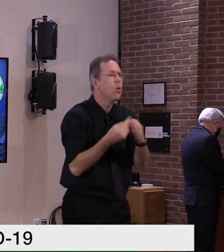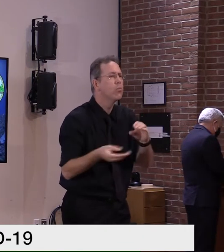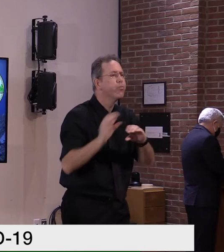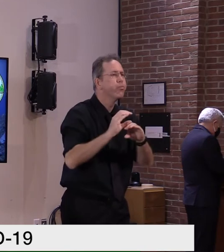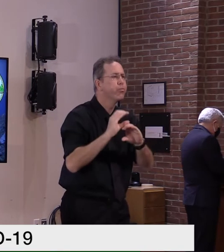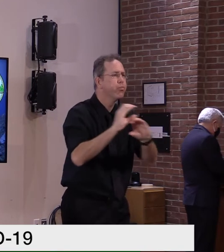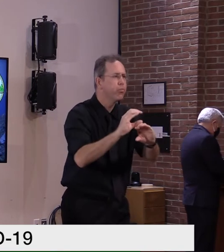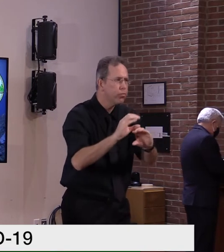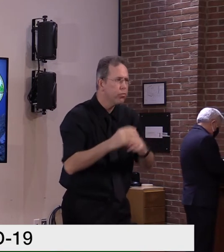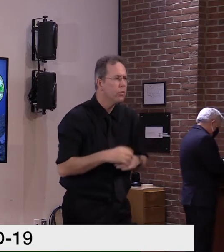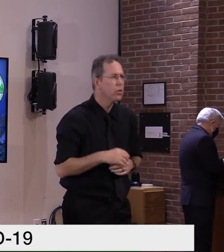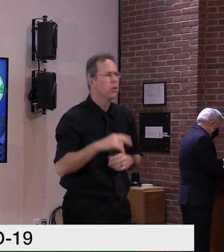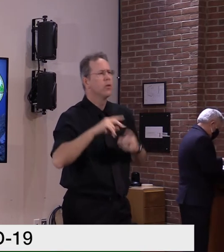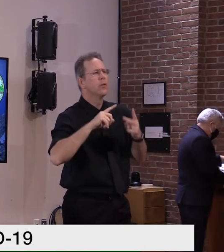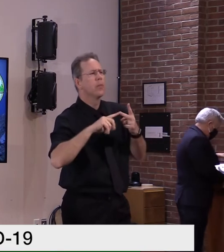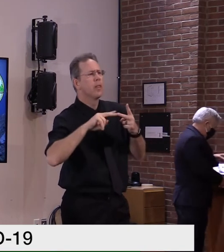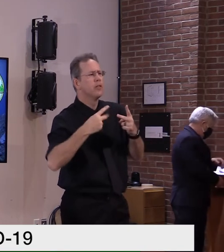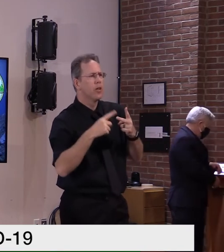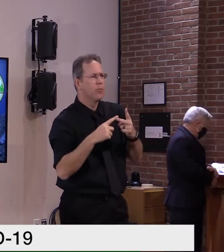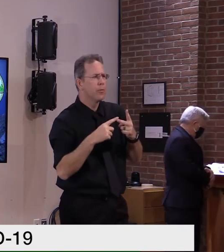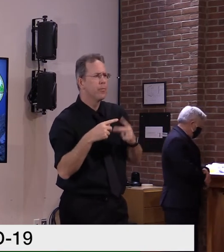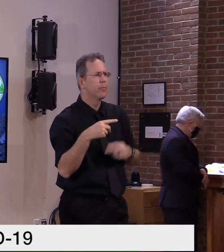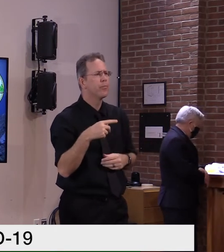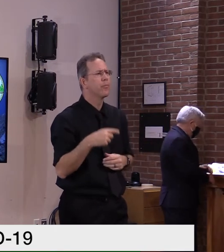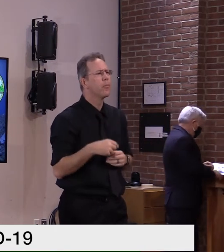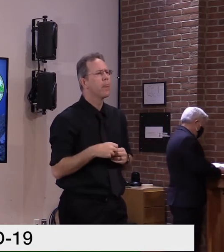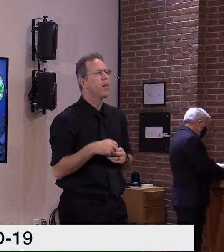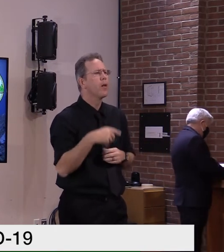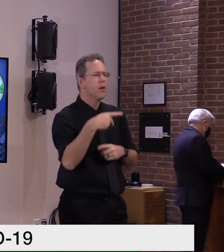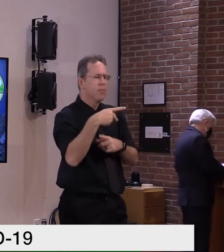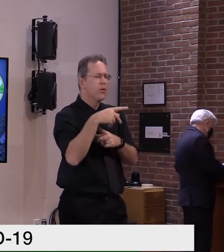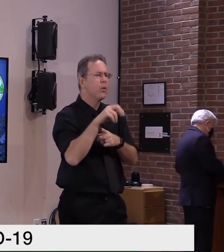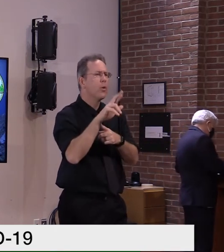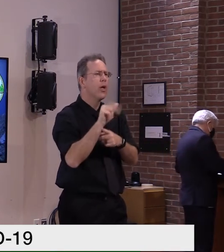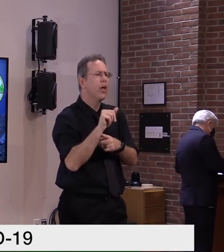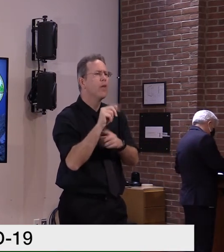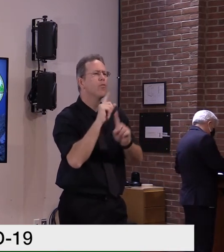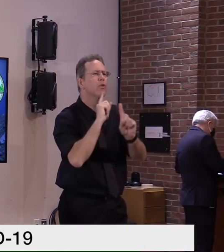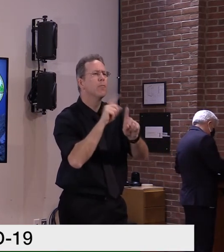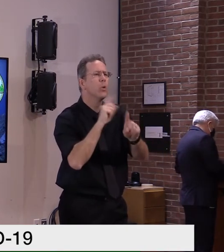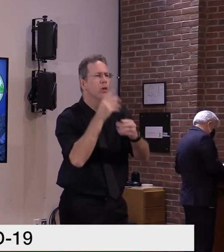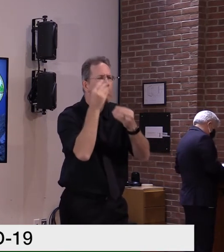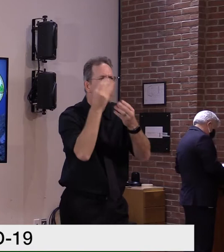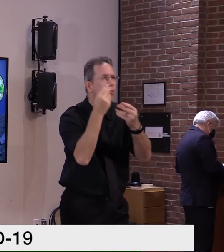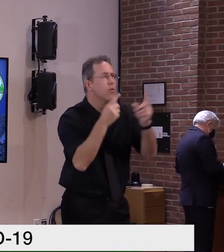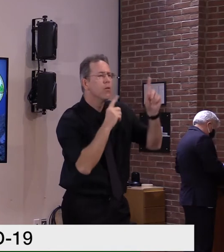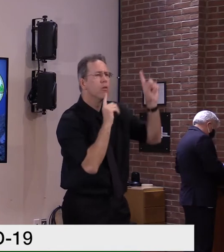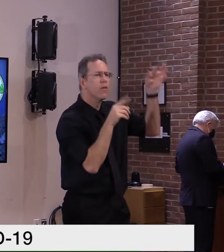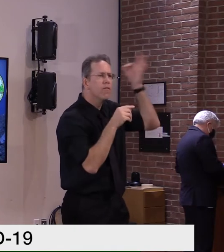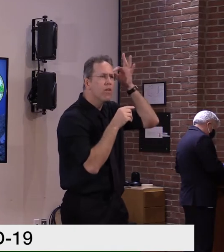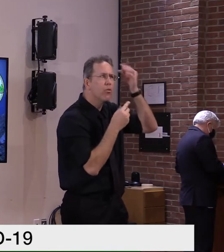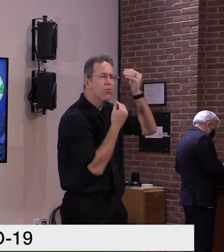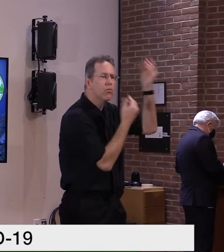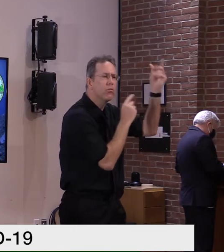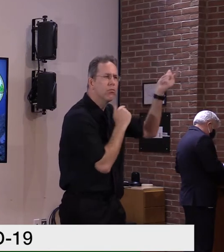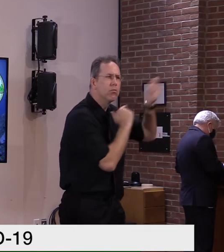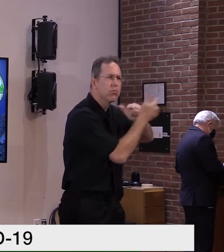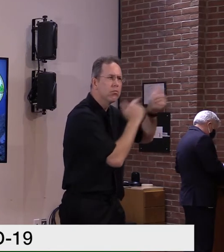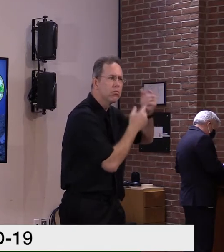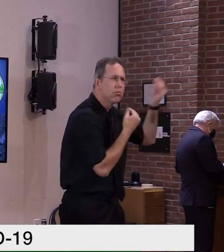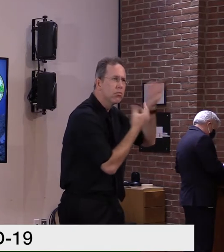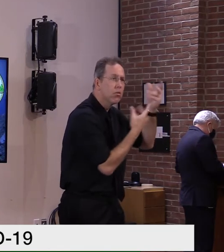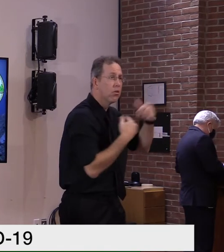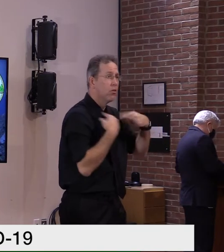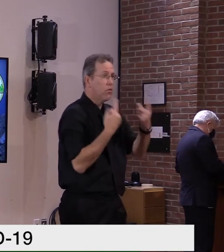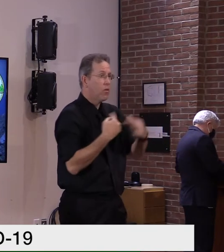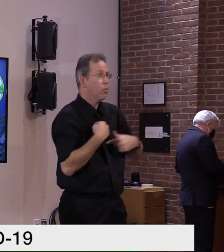At least for some time now, we've been reporting consistently our PUA filing data to the federal government, but all states